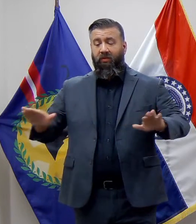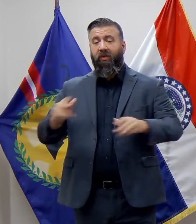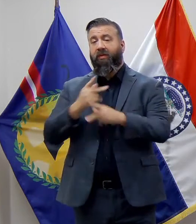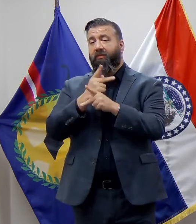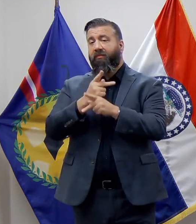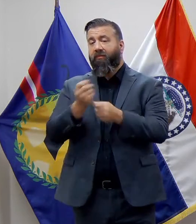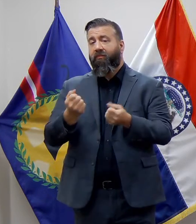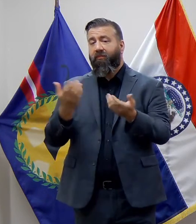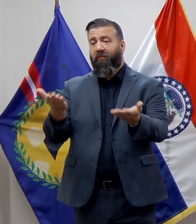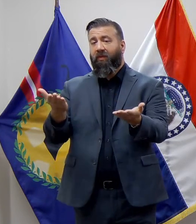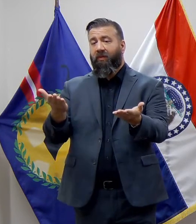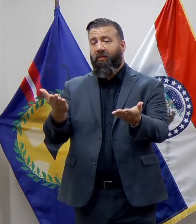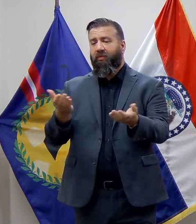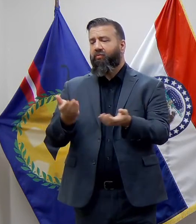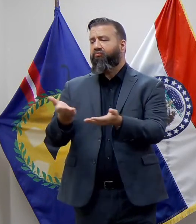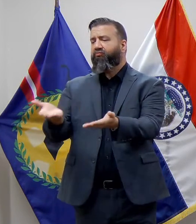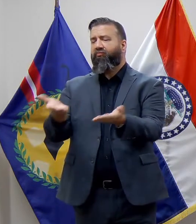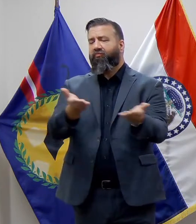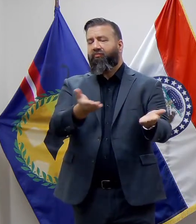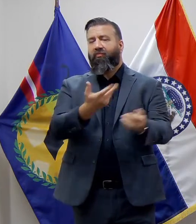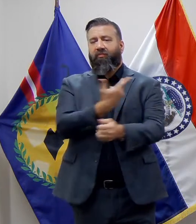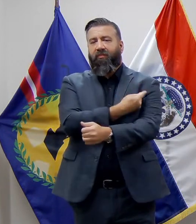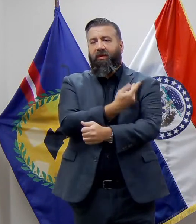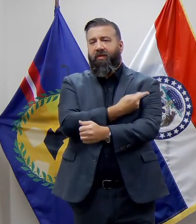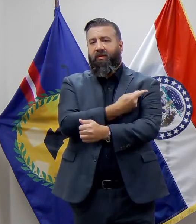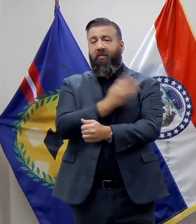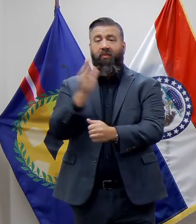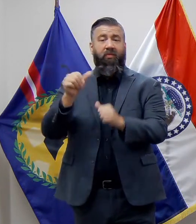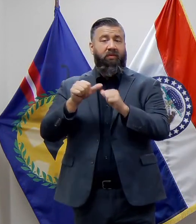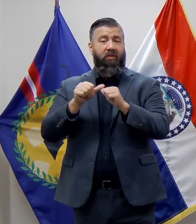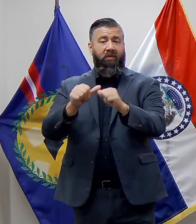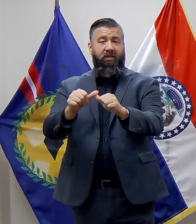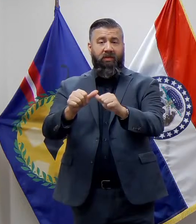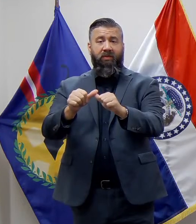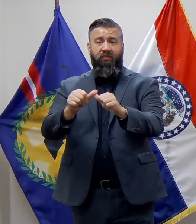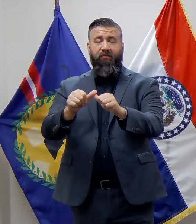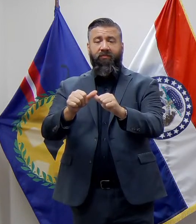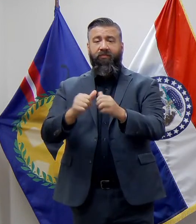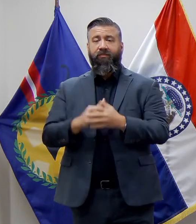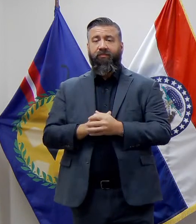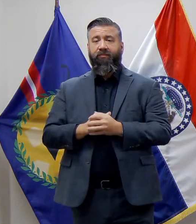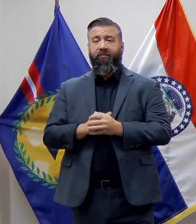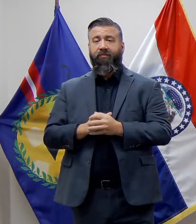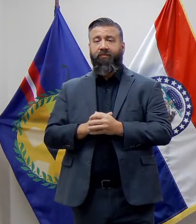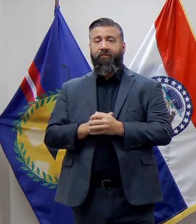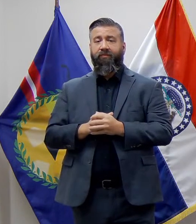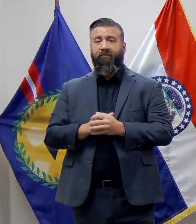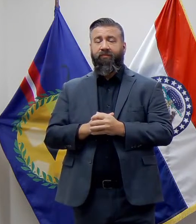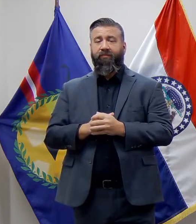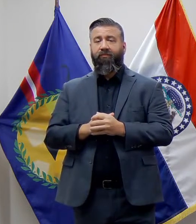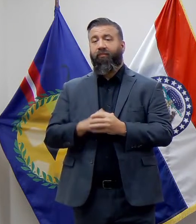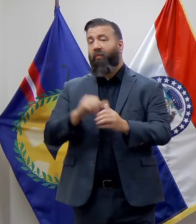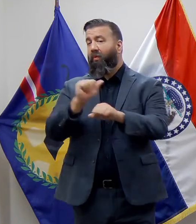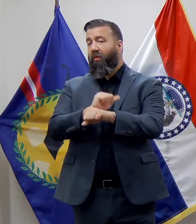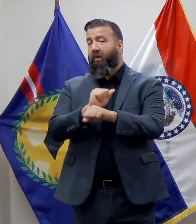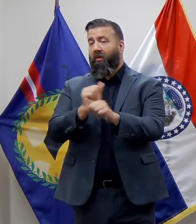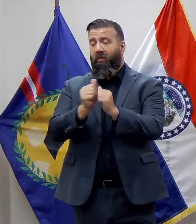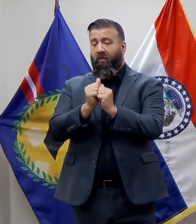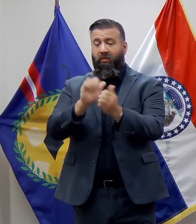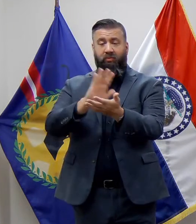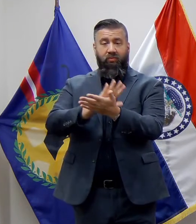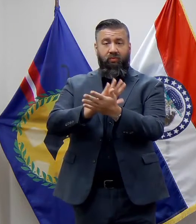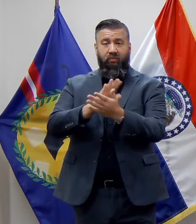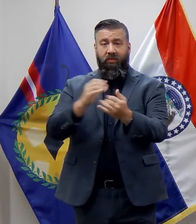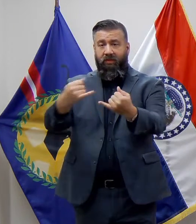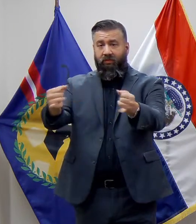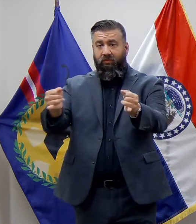with the vaccine, and we will continue to do so for pediatric doses as we have supply. We'll be working with school districts